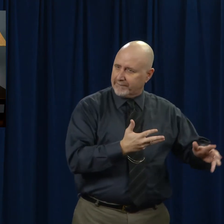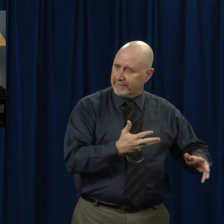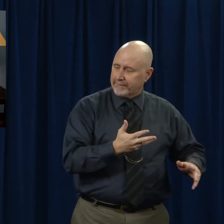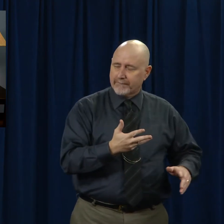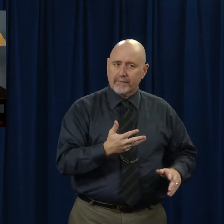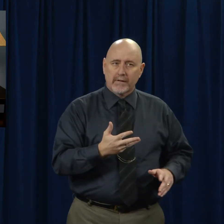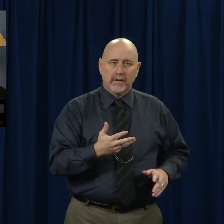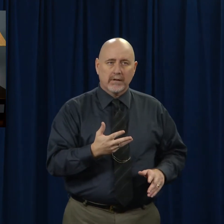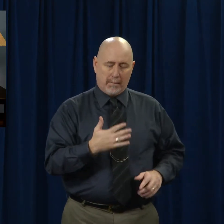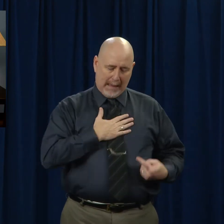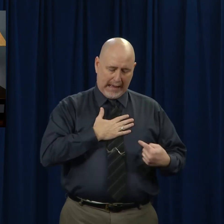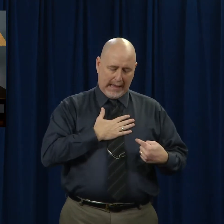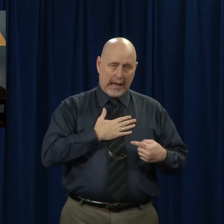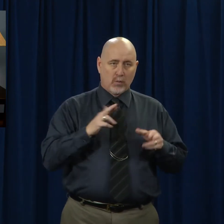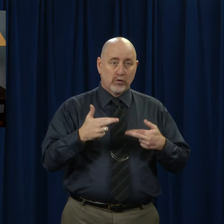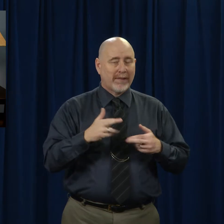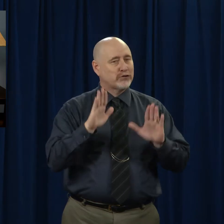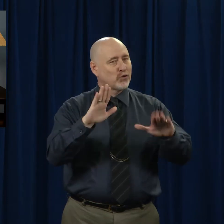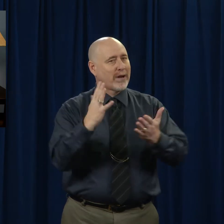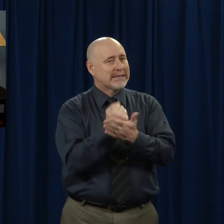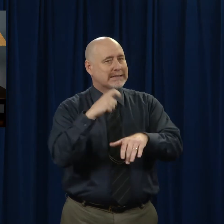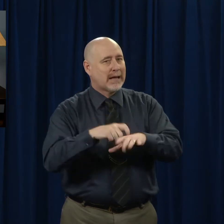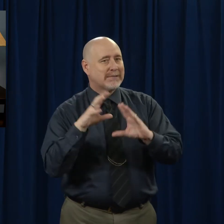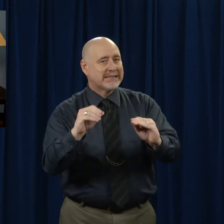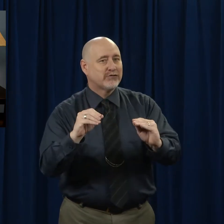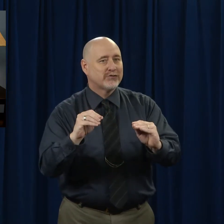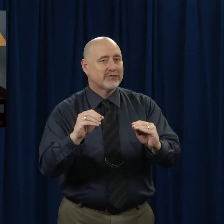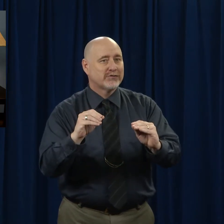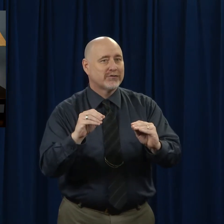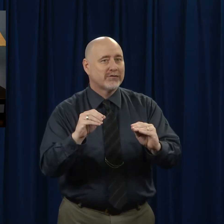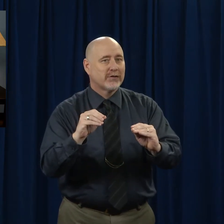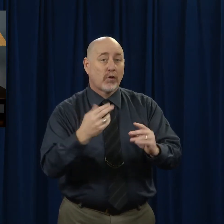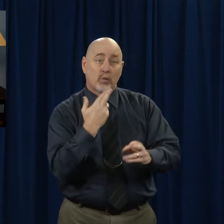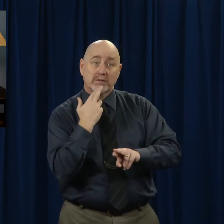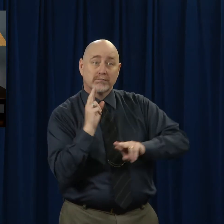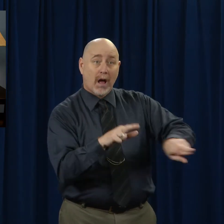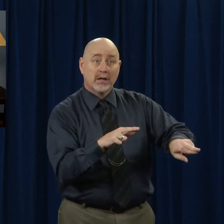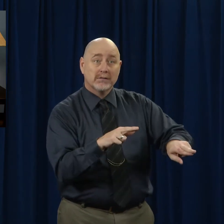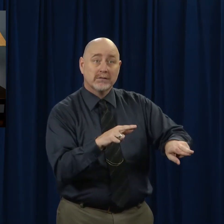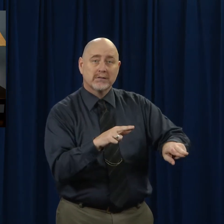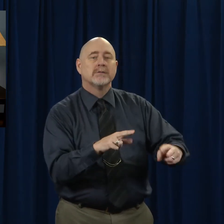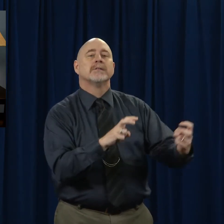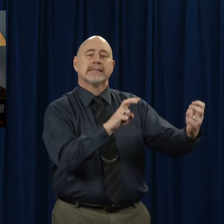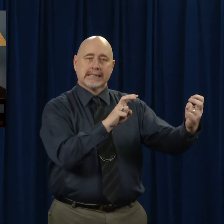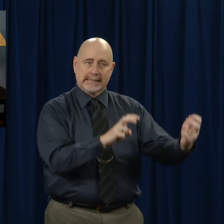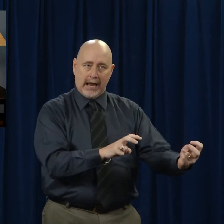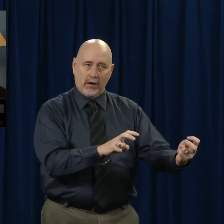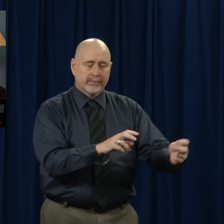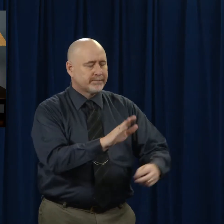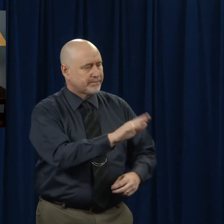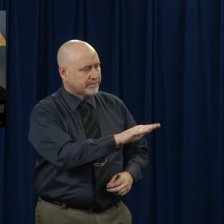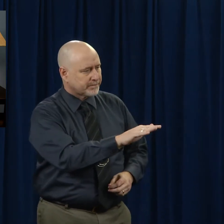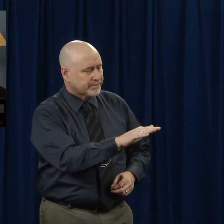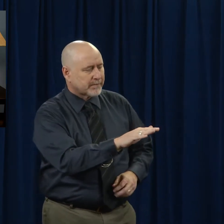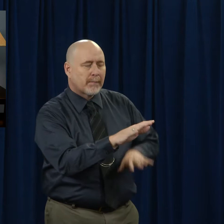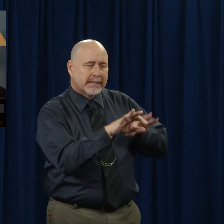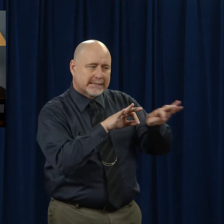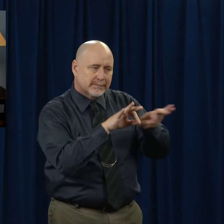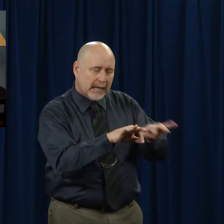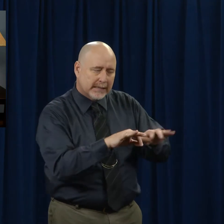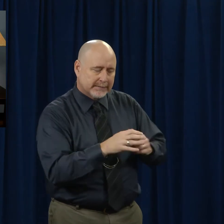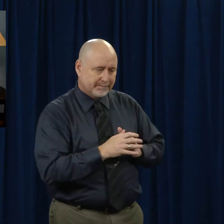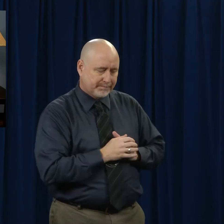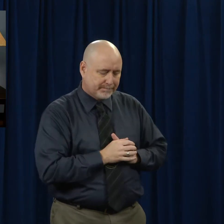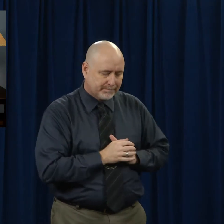room, which is a great teachable moment. The response to that is to sit down with your child and say, let me